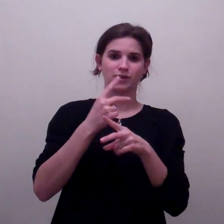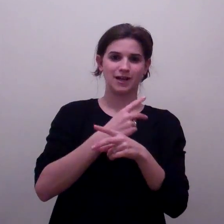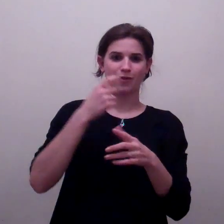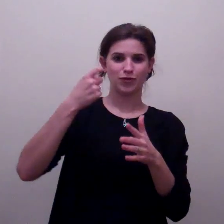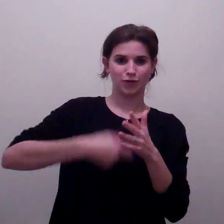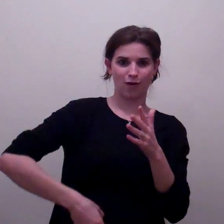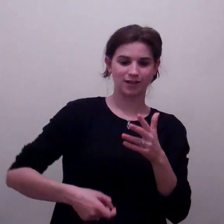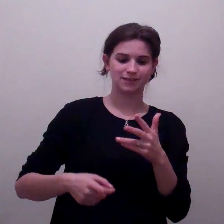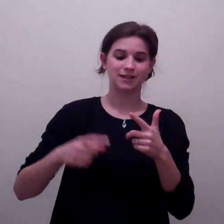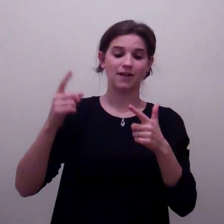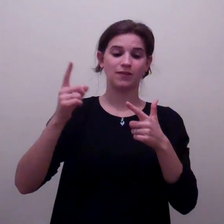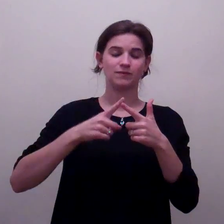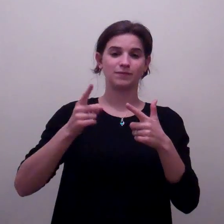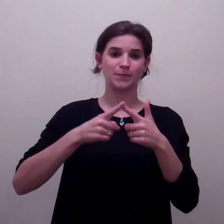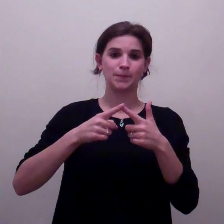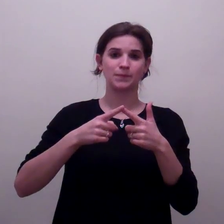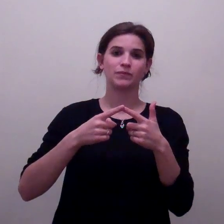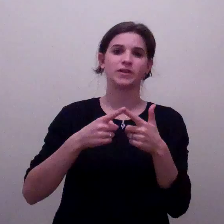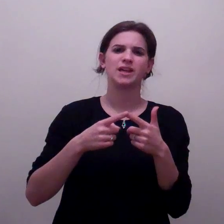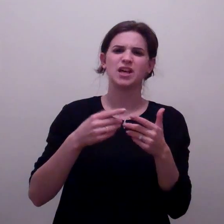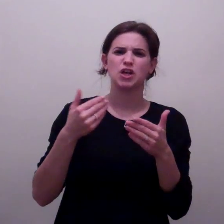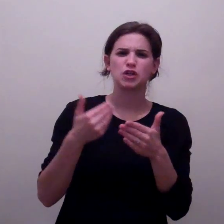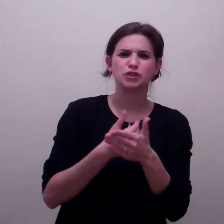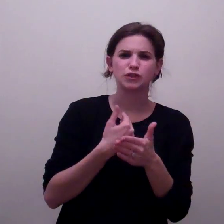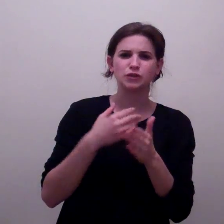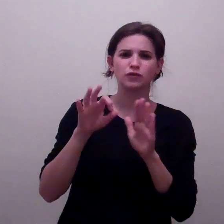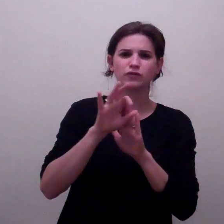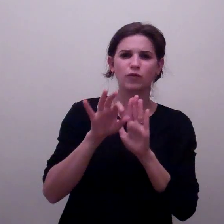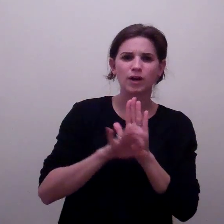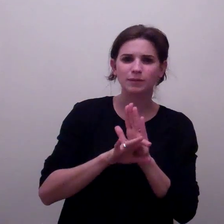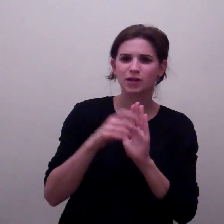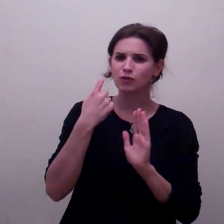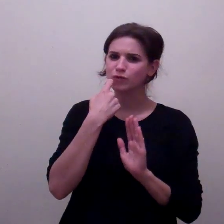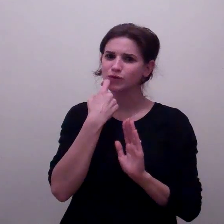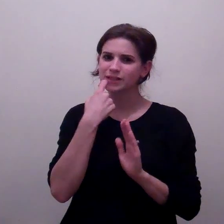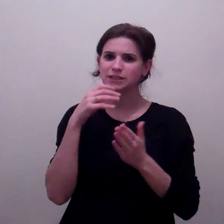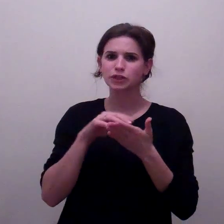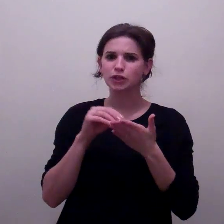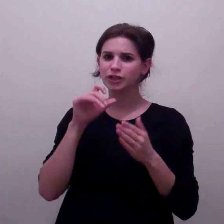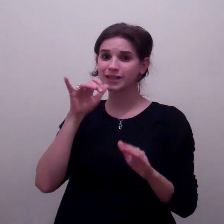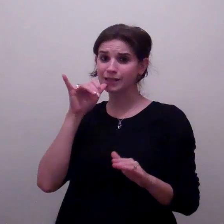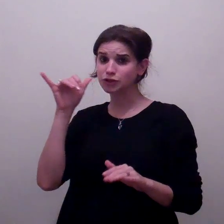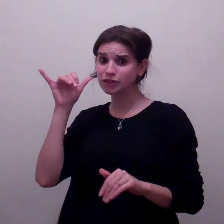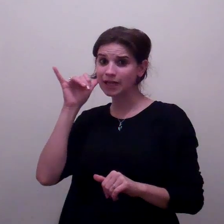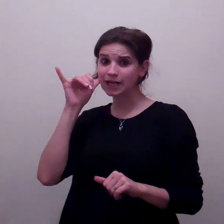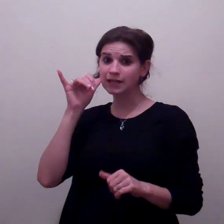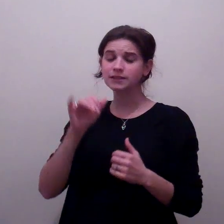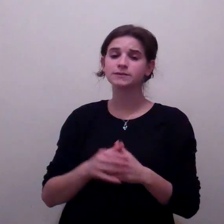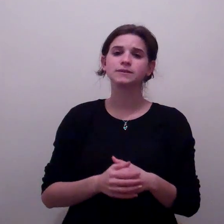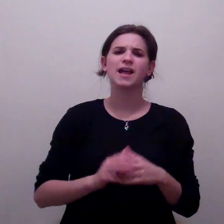to use that new formula we practiced yesterday. Now, how do we calculate